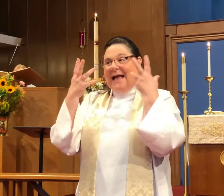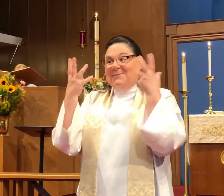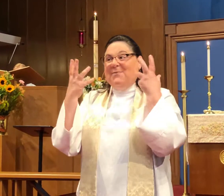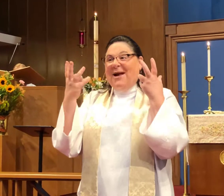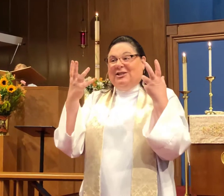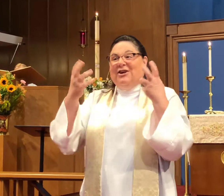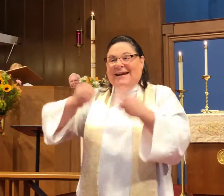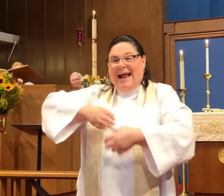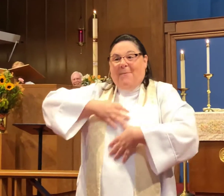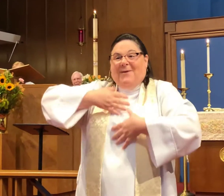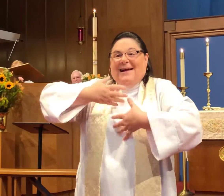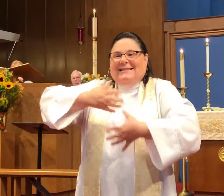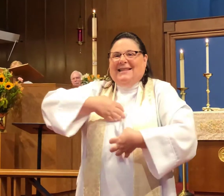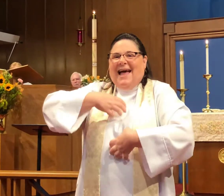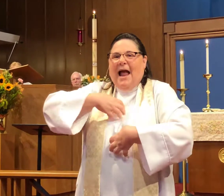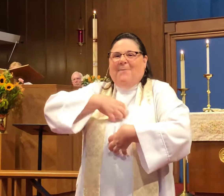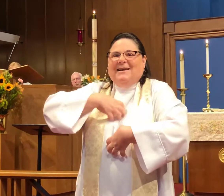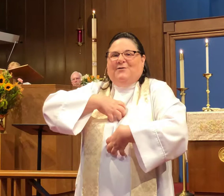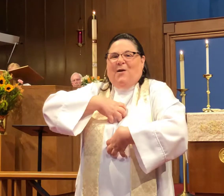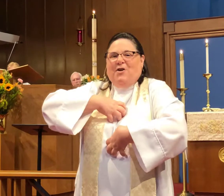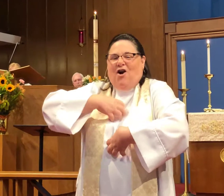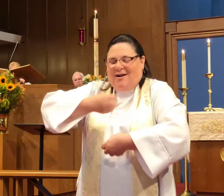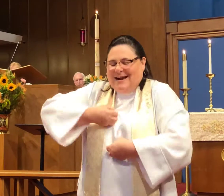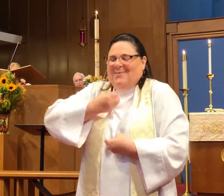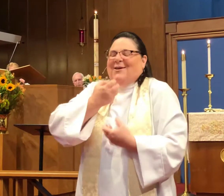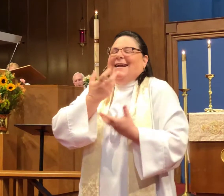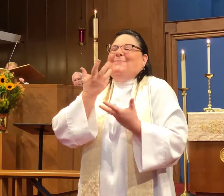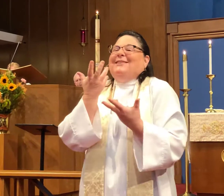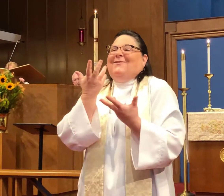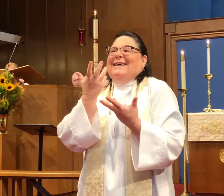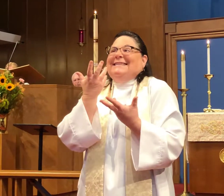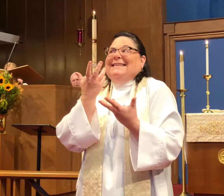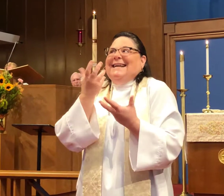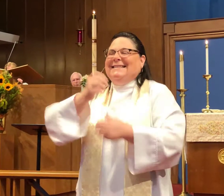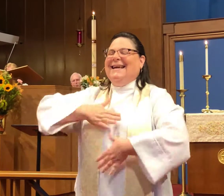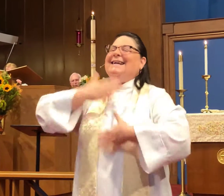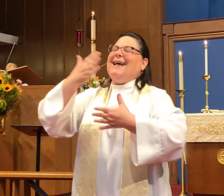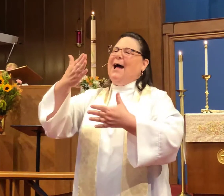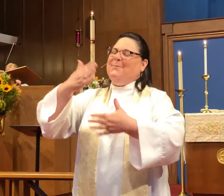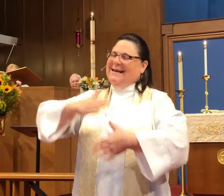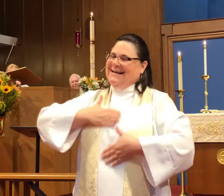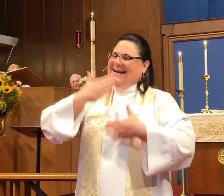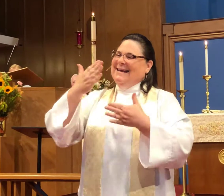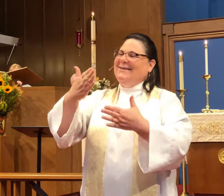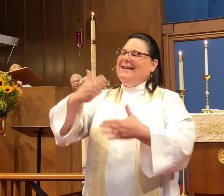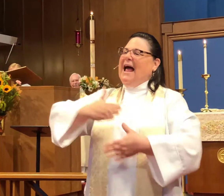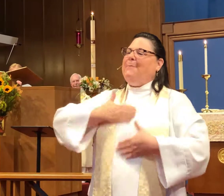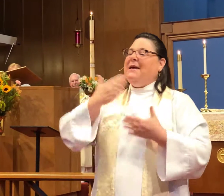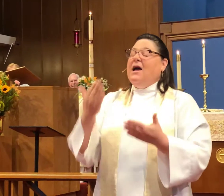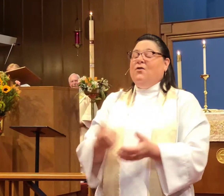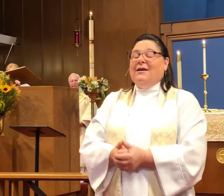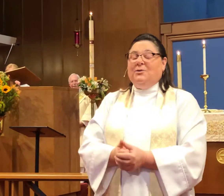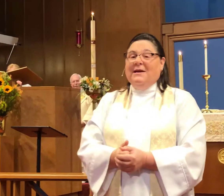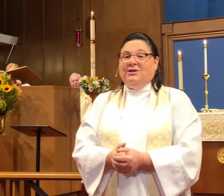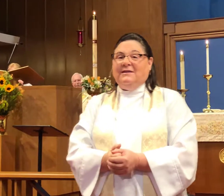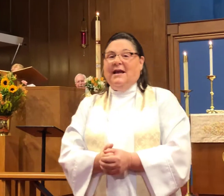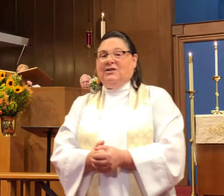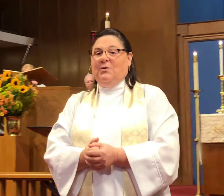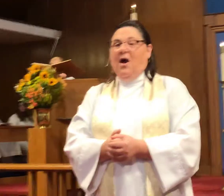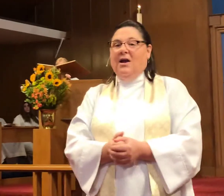Happy, right, cheering, happy, right, take that happiness from your heart, bring it up to your face and let it shine, happy. Good, happy. Graduation's not too hard